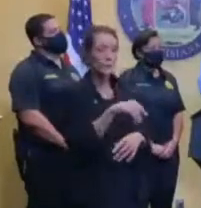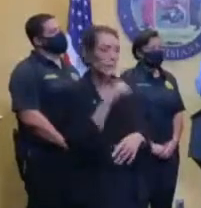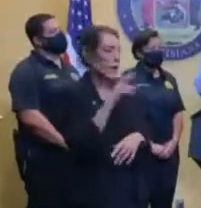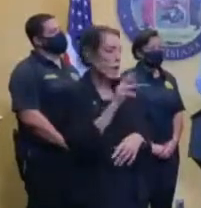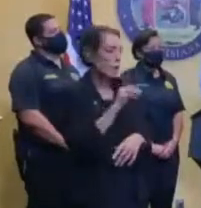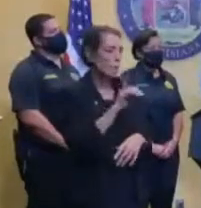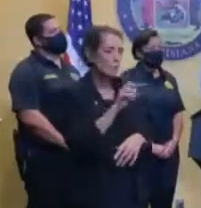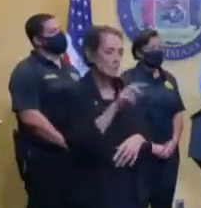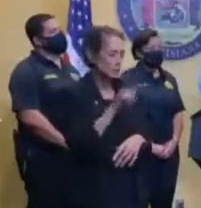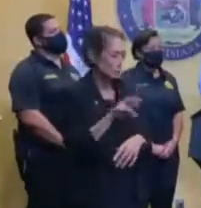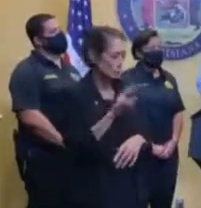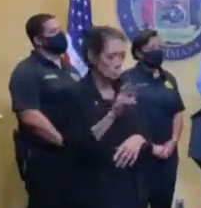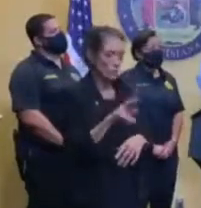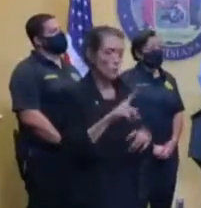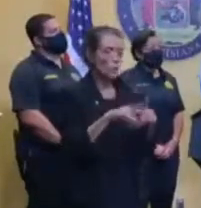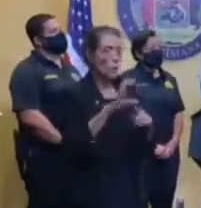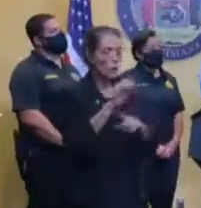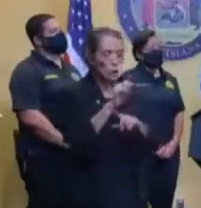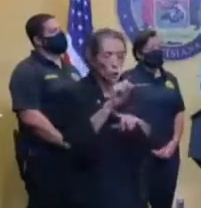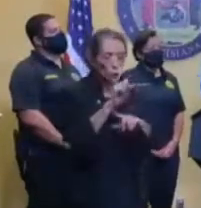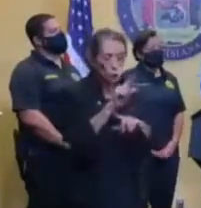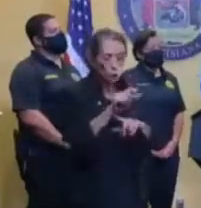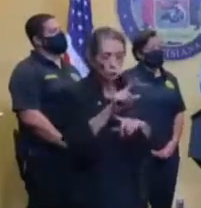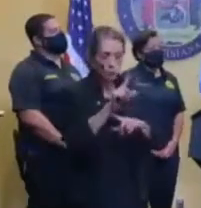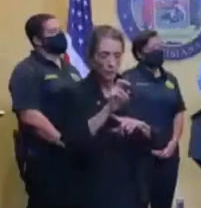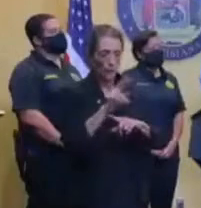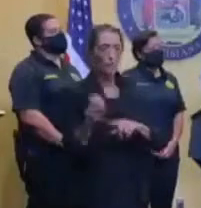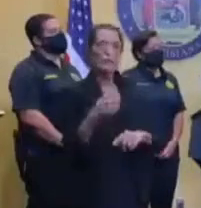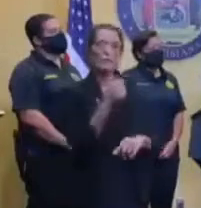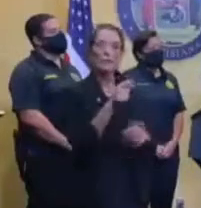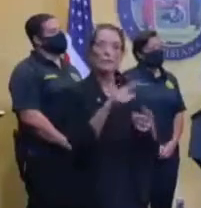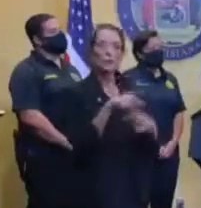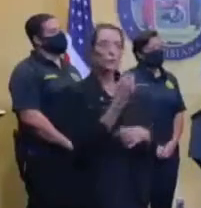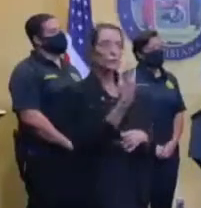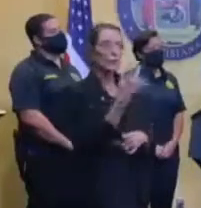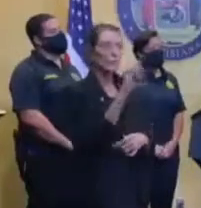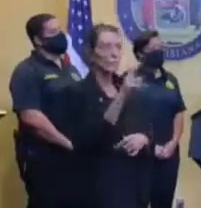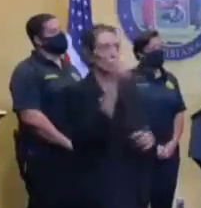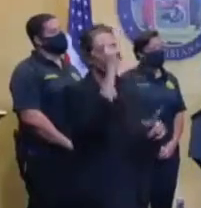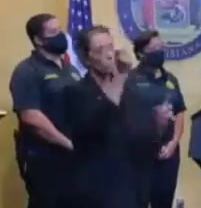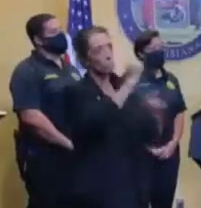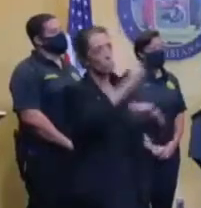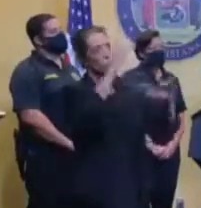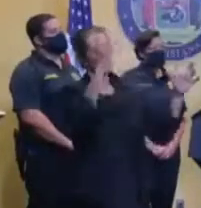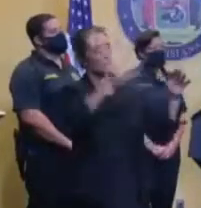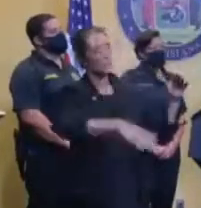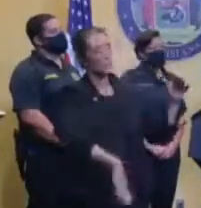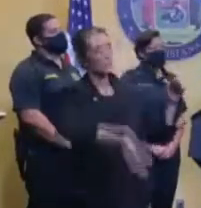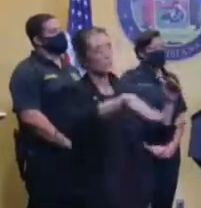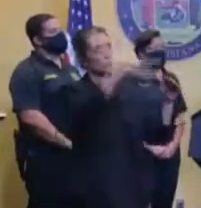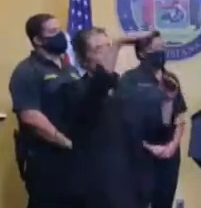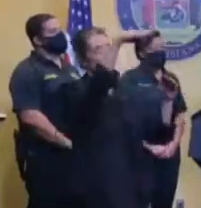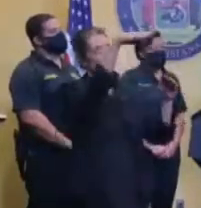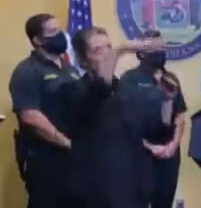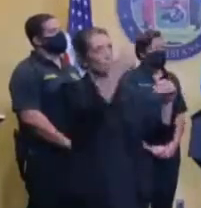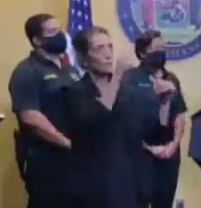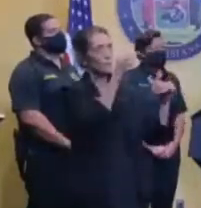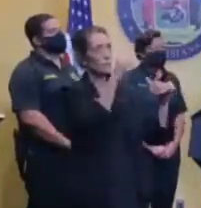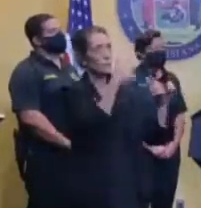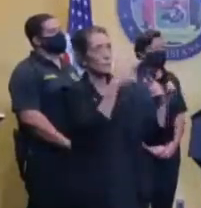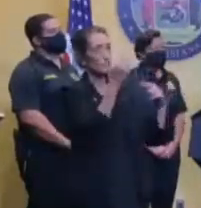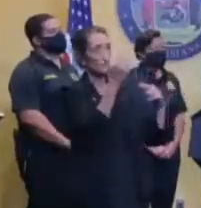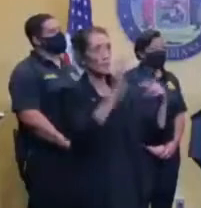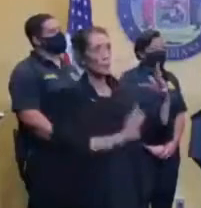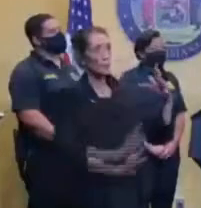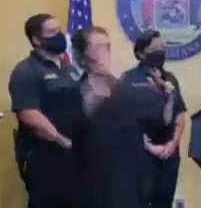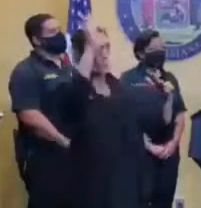the coastal levees are 10 to 12 feet. So I want you to imagine 10 to 15 prospected surge on the